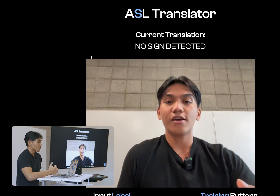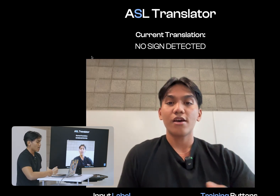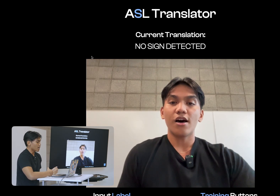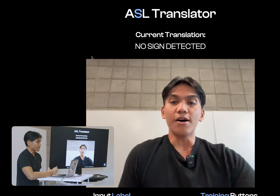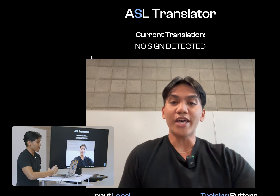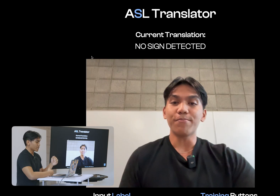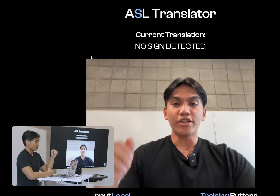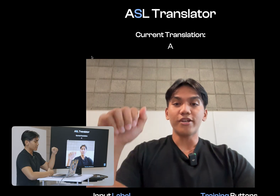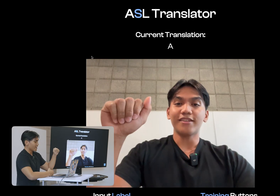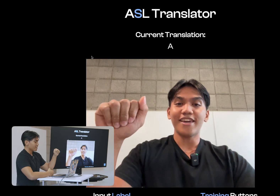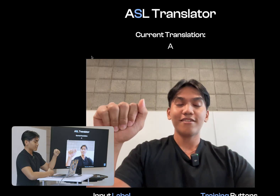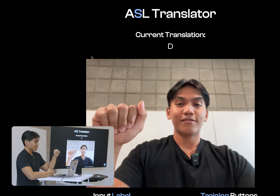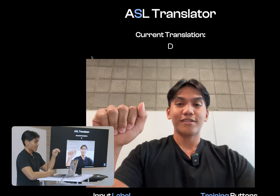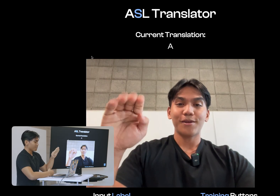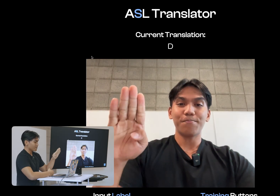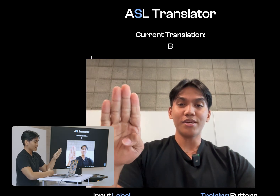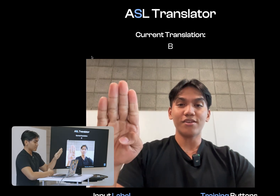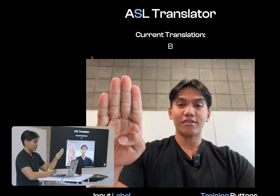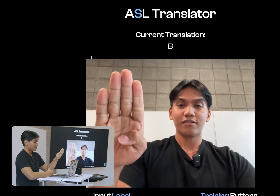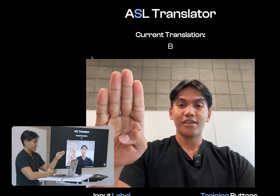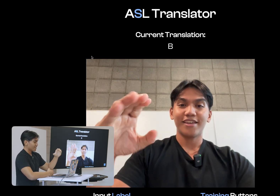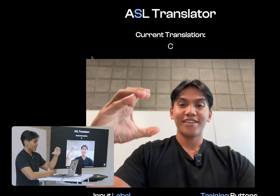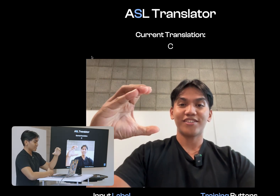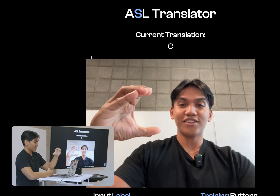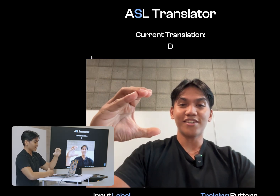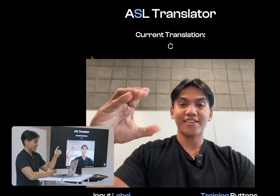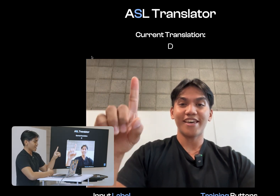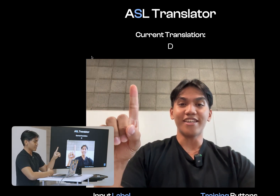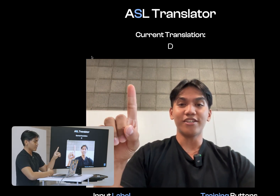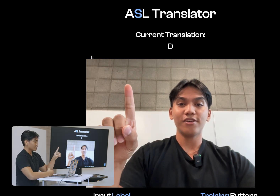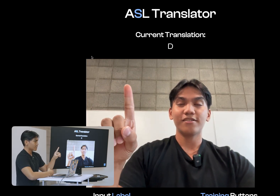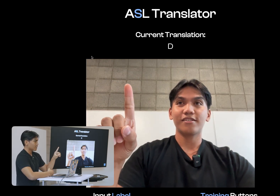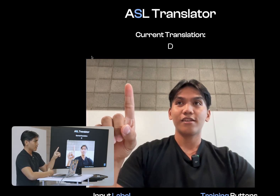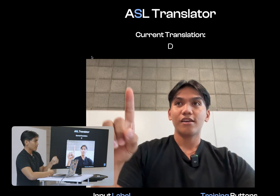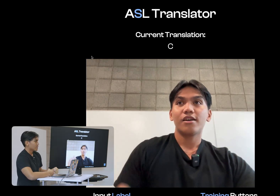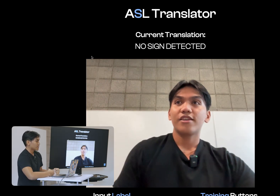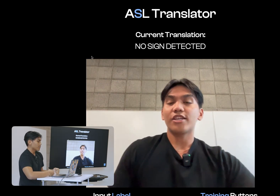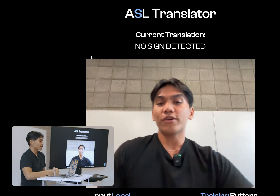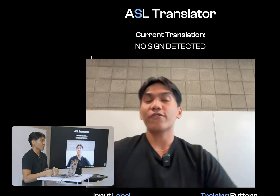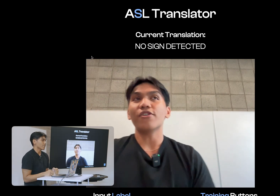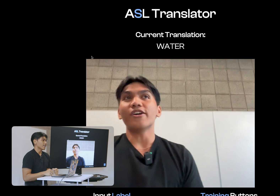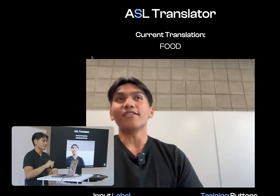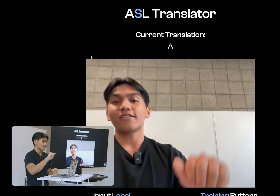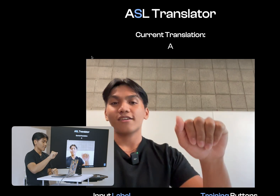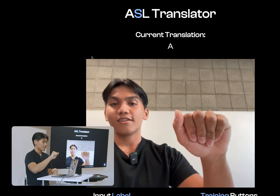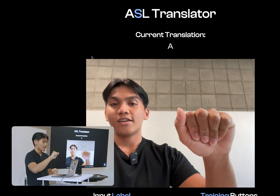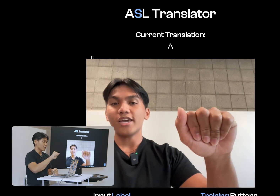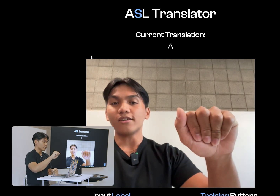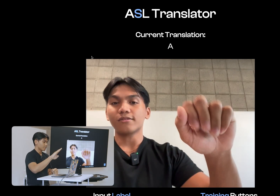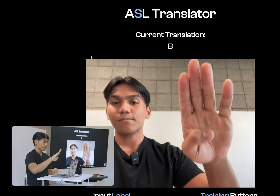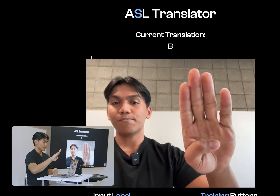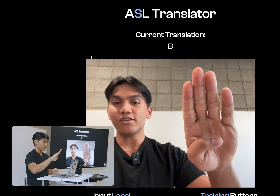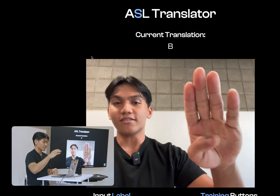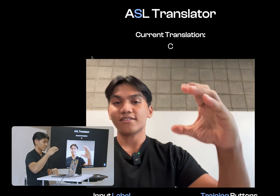signs, that being, right, A, B, C, and D. Same thing for the other hand,